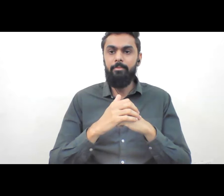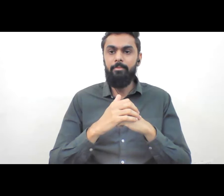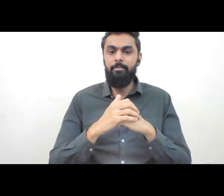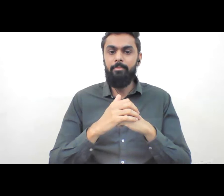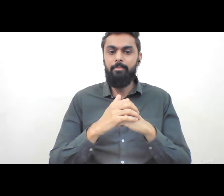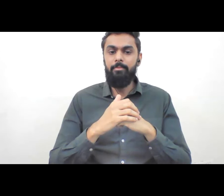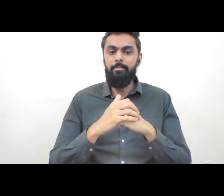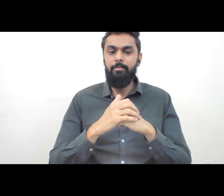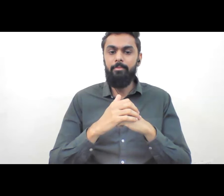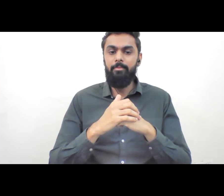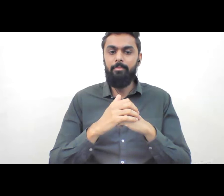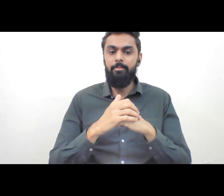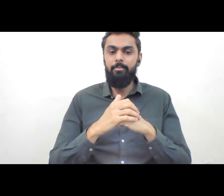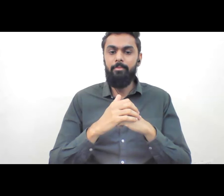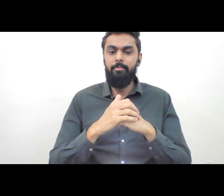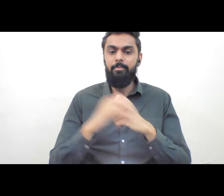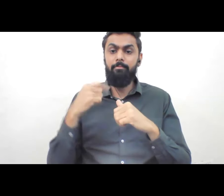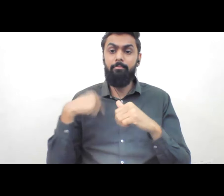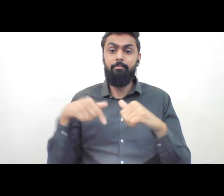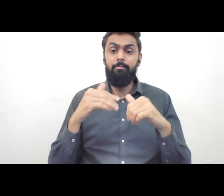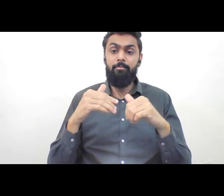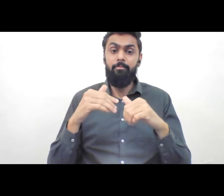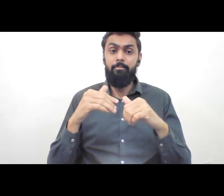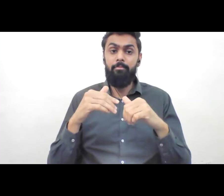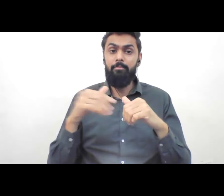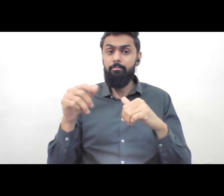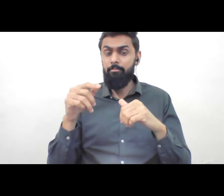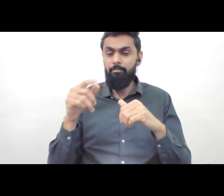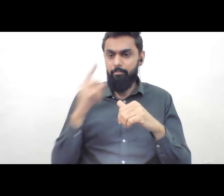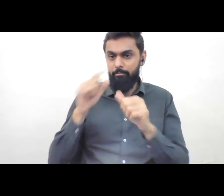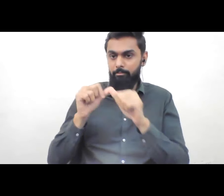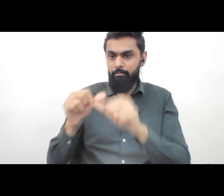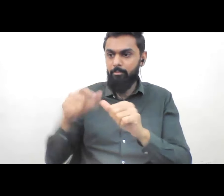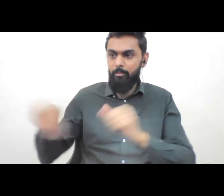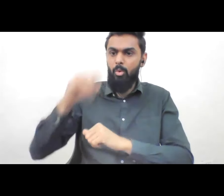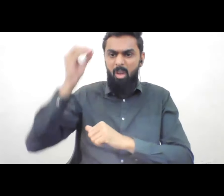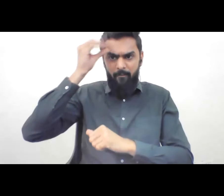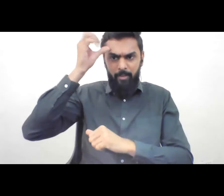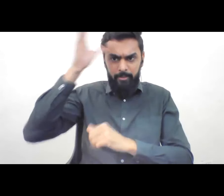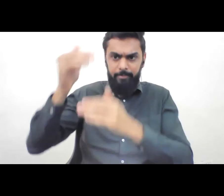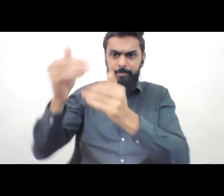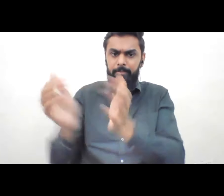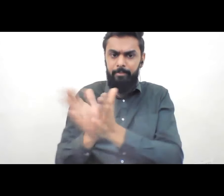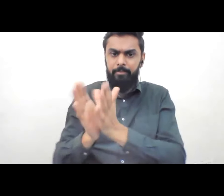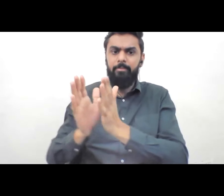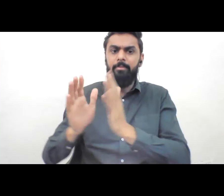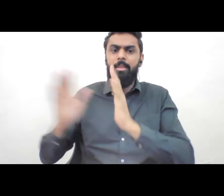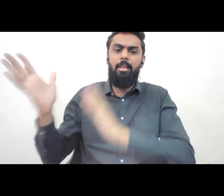I think we'll all, as a community, Maria, we need to build more awareness around climate action.